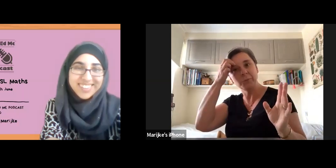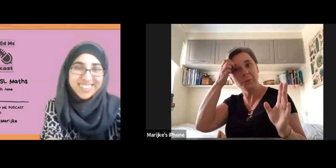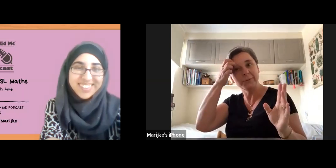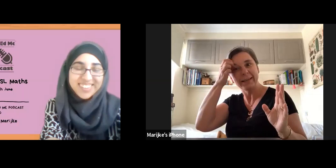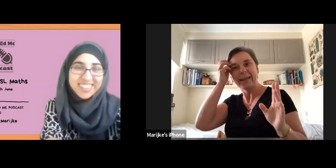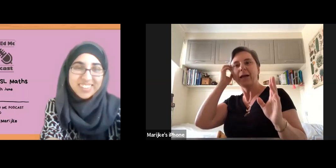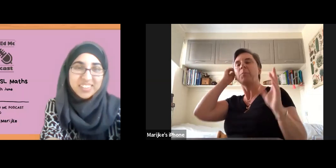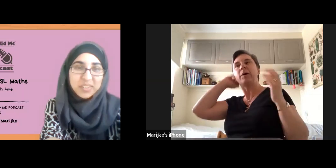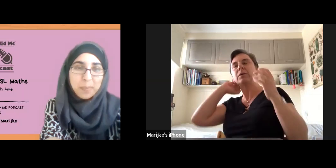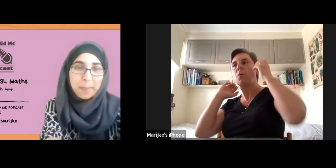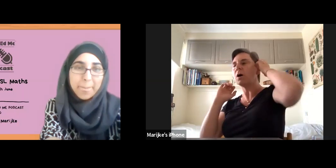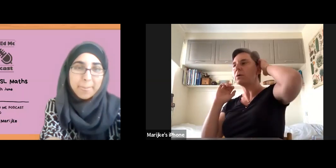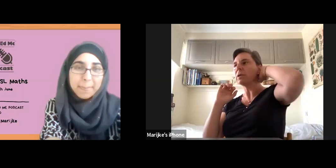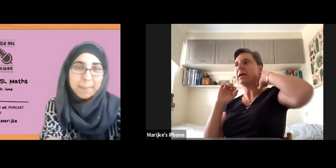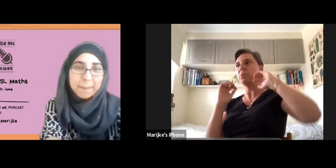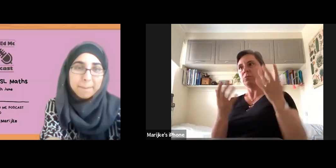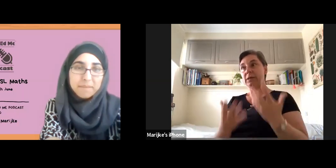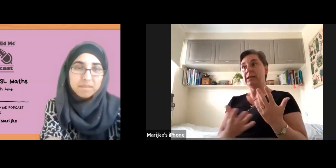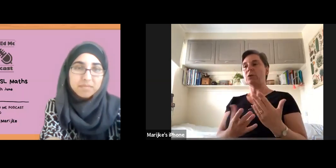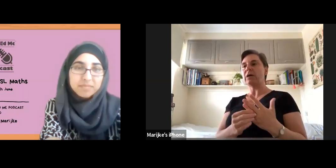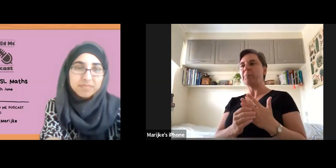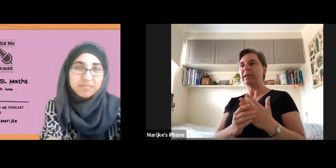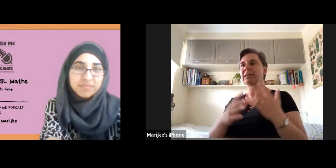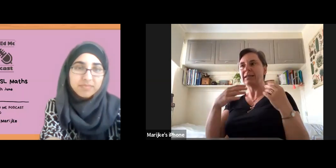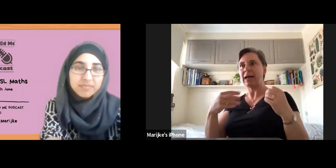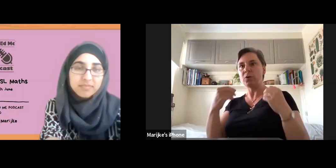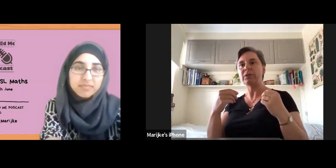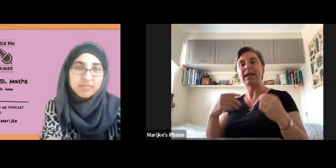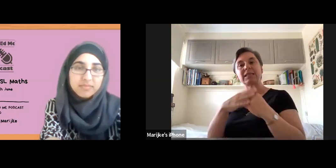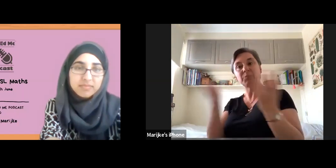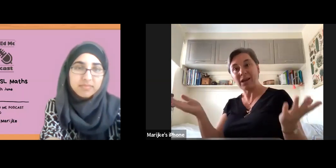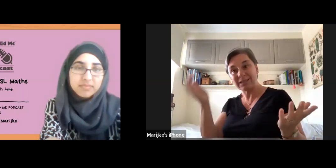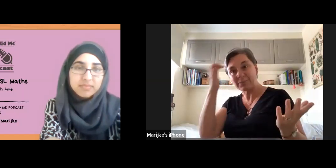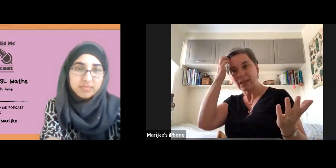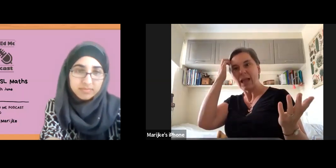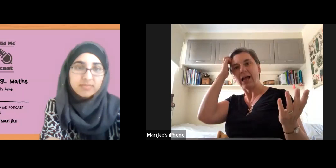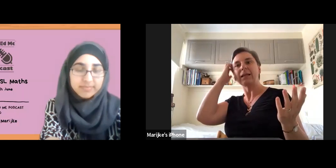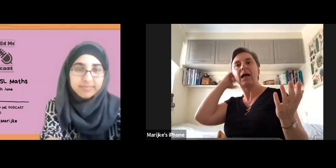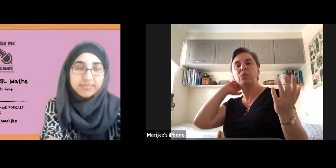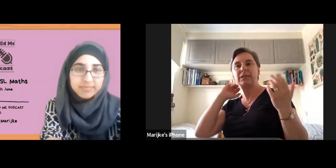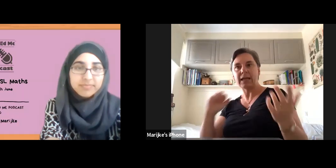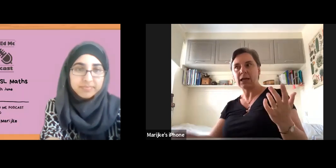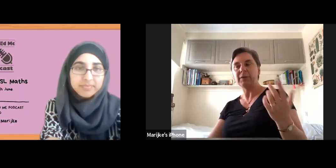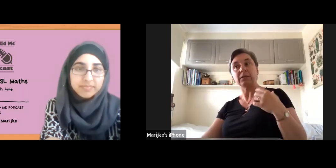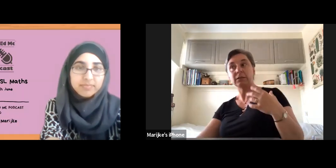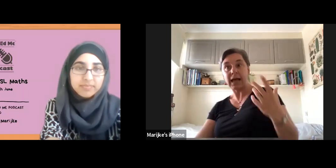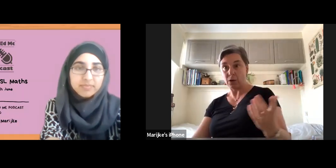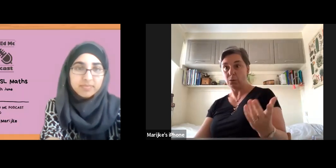moon. But what I really want to happen is that word gets spread, and that I would get, I mean, now with